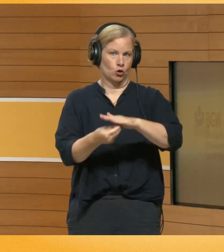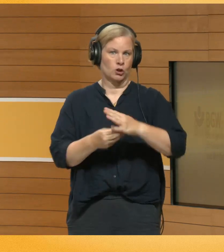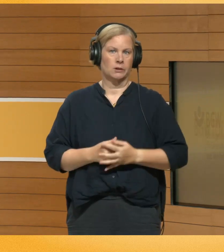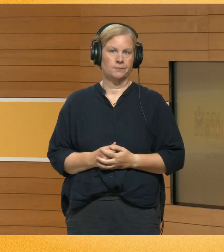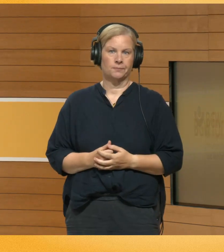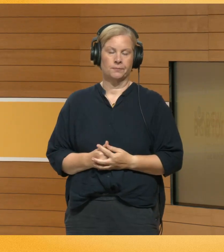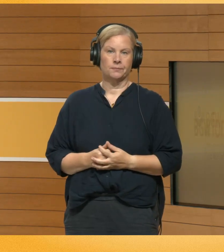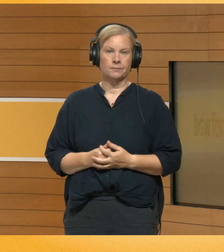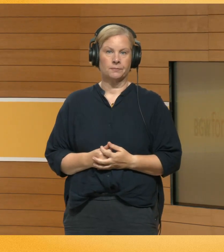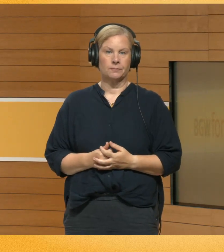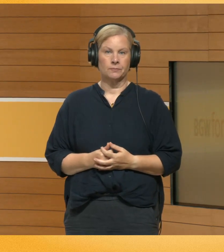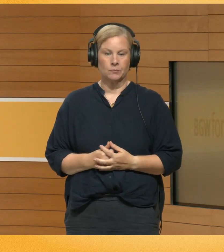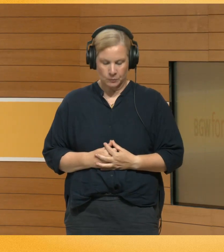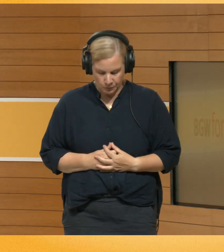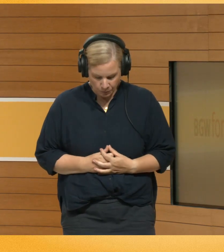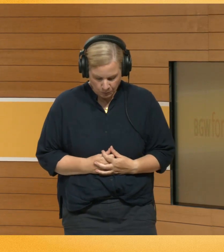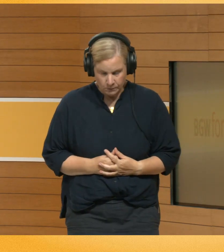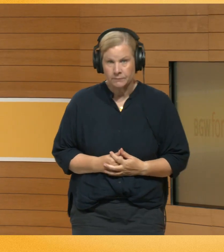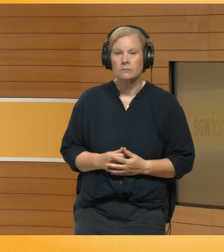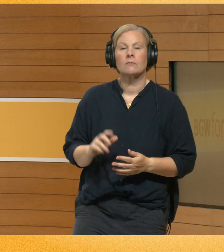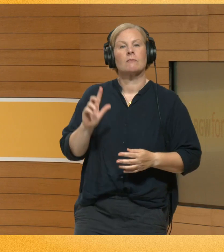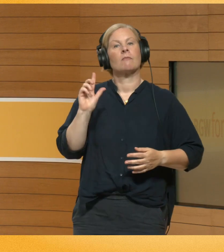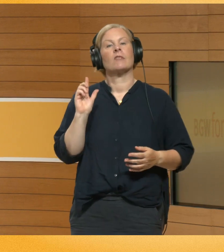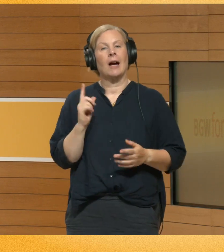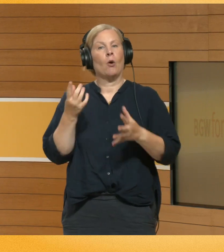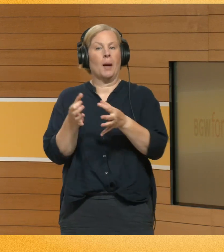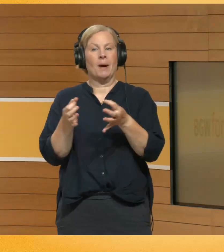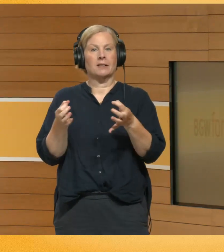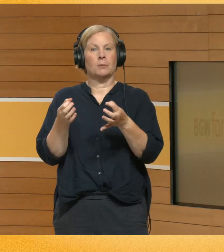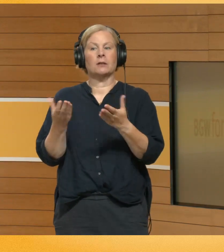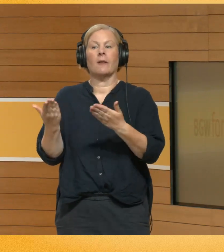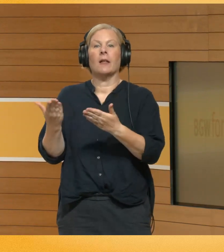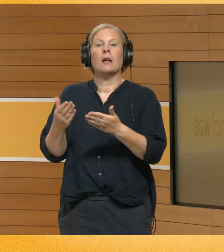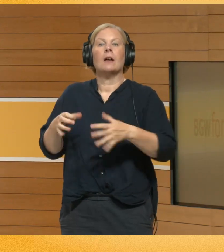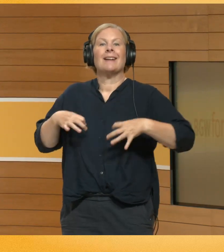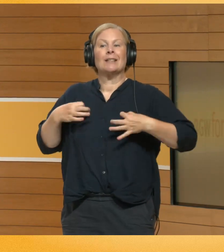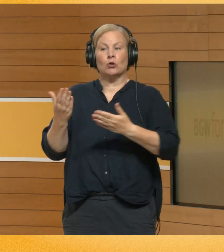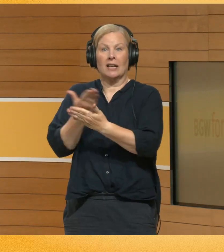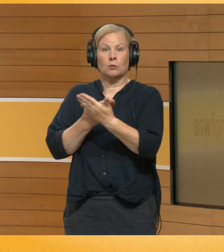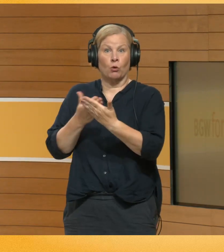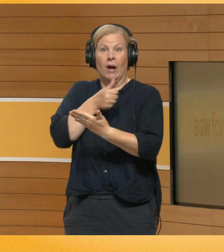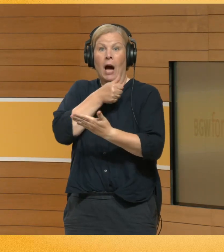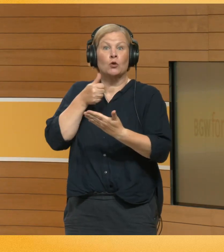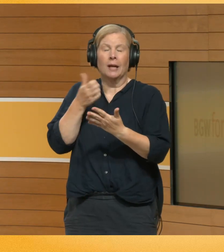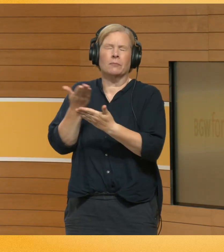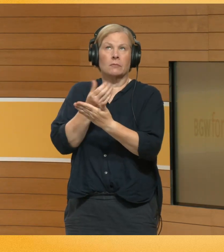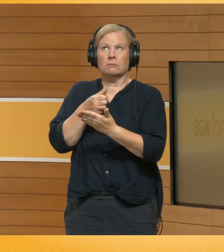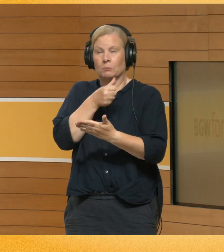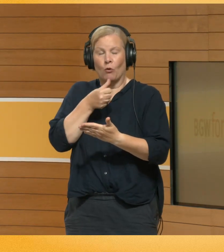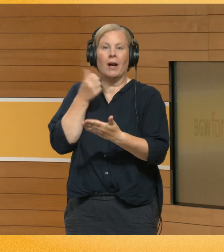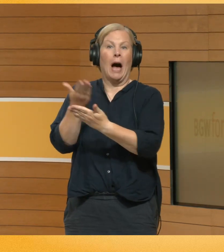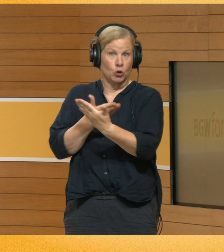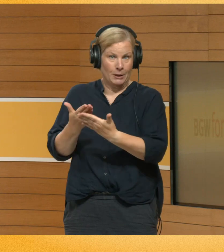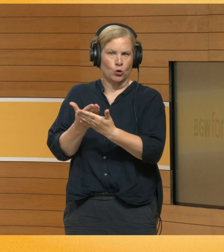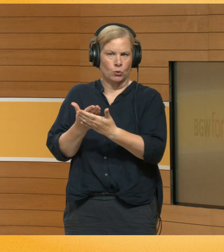Ghana recorded. For the past 2 years, Ghana had produced over 32,000 cadres of healthcare